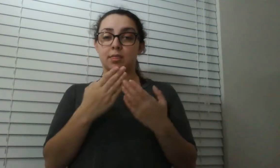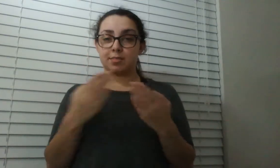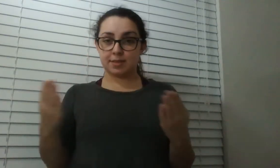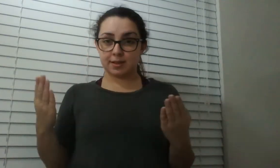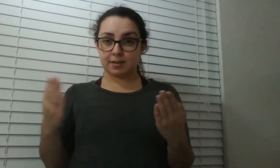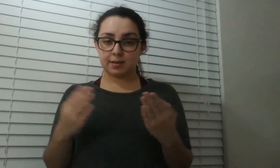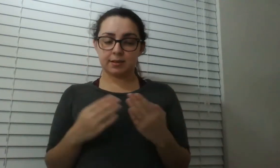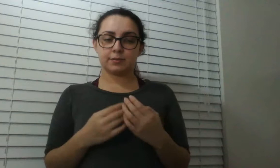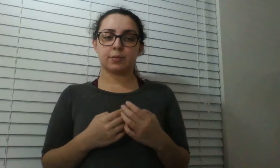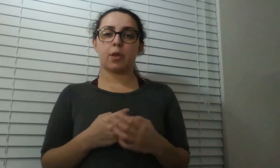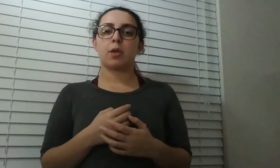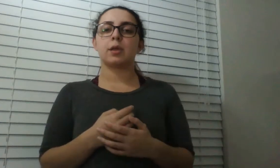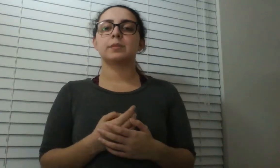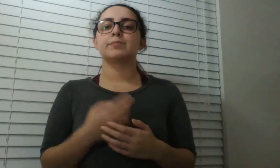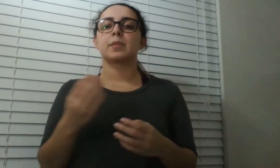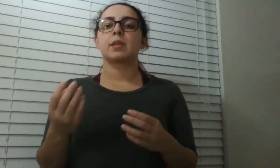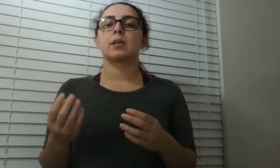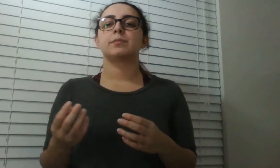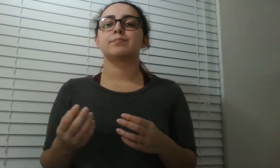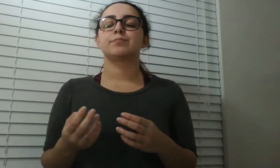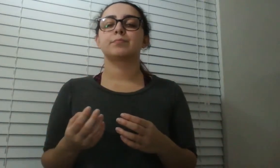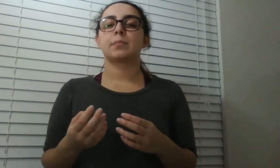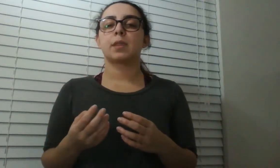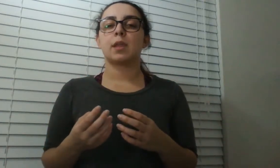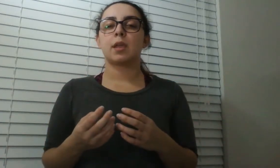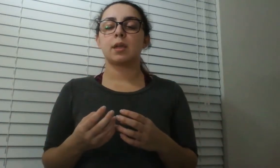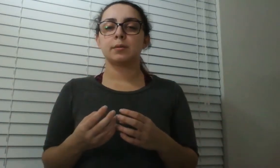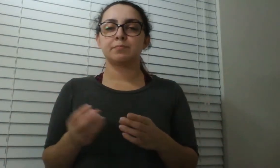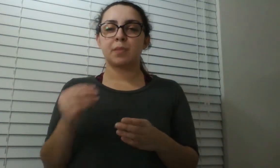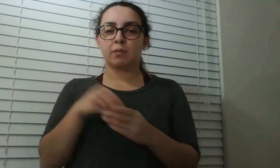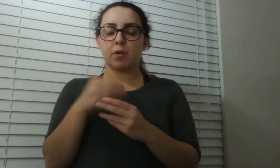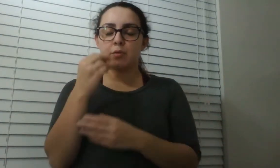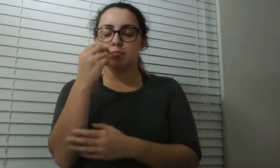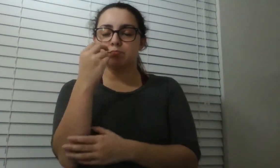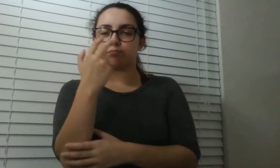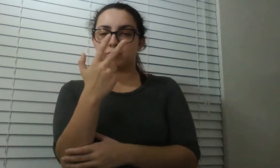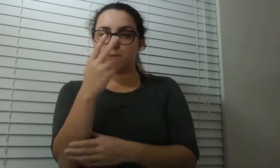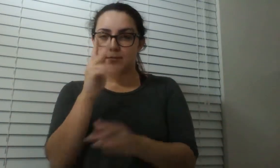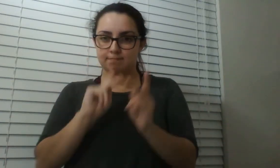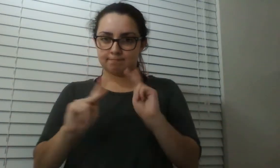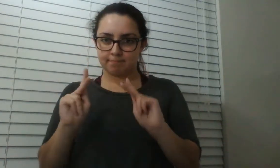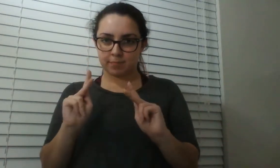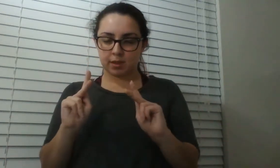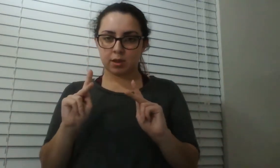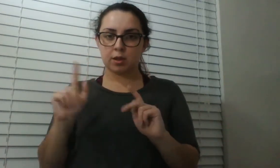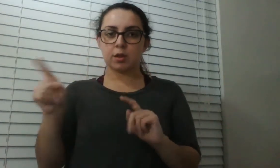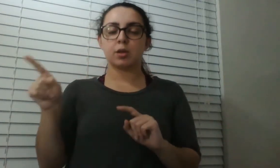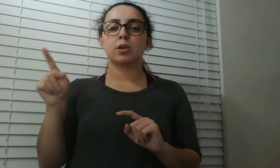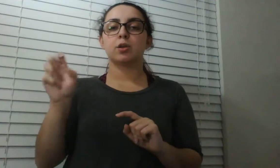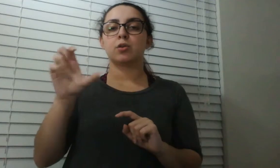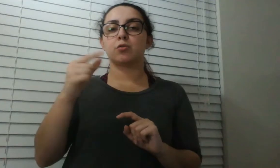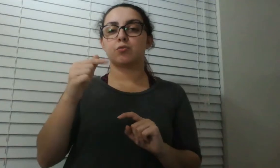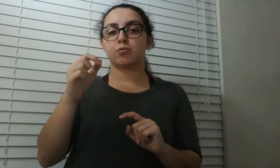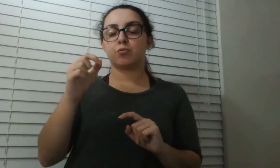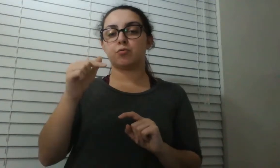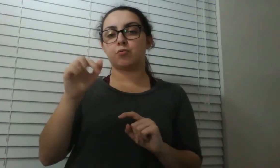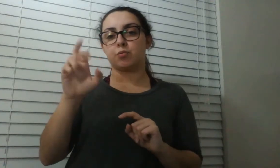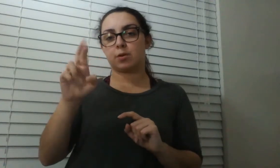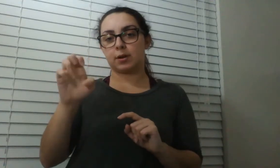three people. Craig. I'm Craig Childs. Who you just heard. I'm a writer and traveler from Western Colorado. Reagan. I'm Reagan